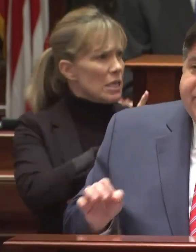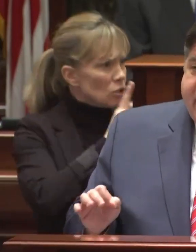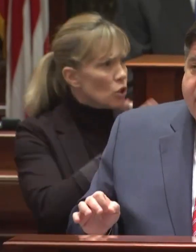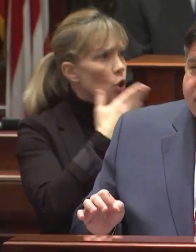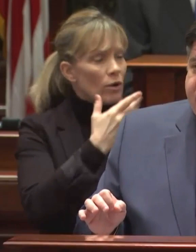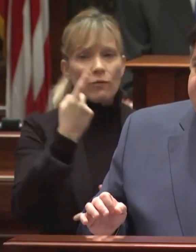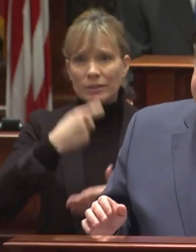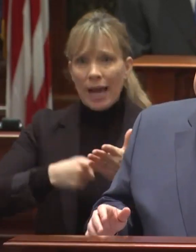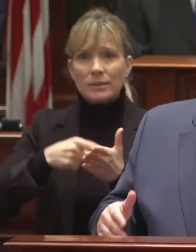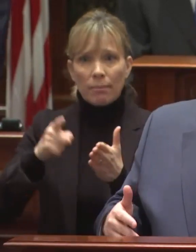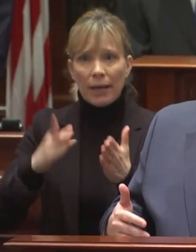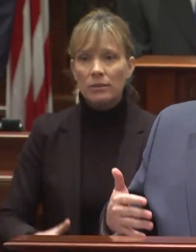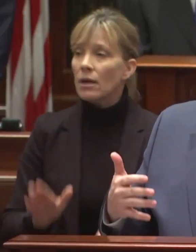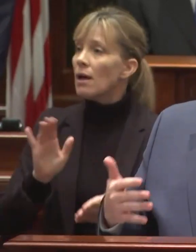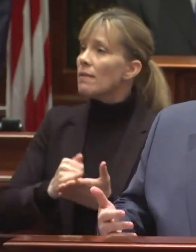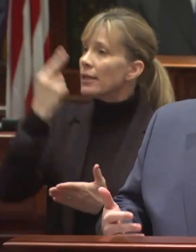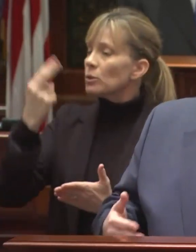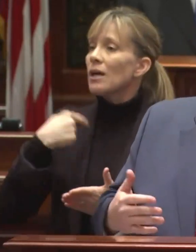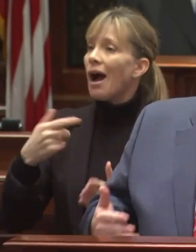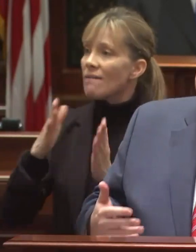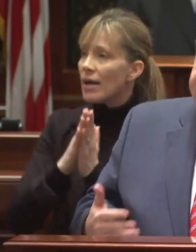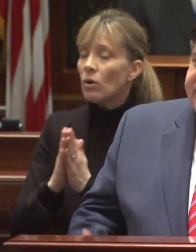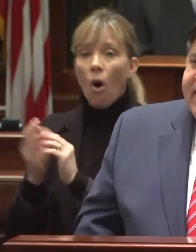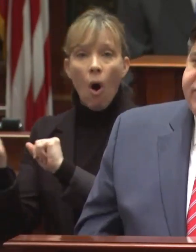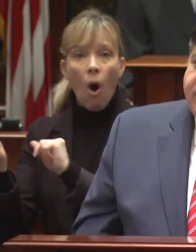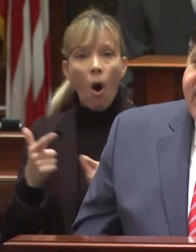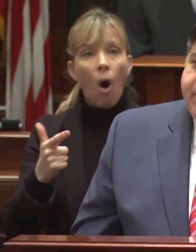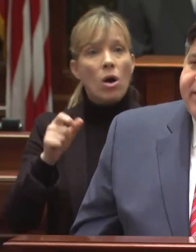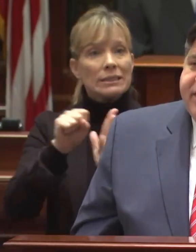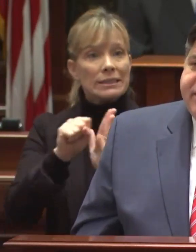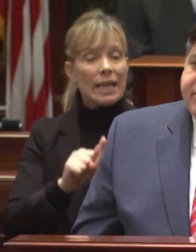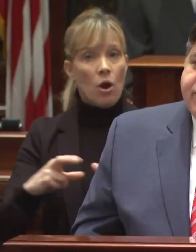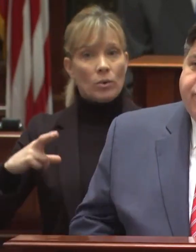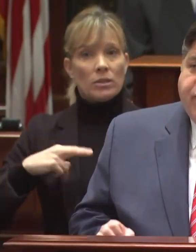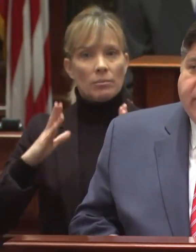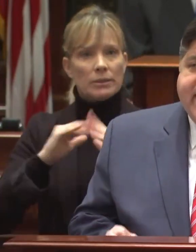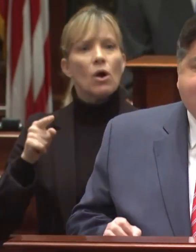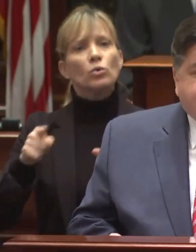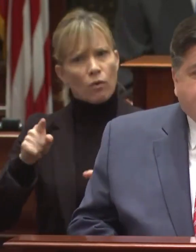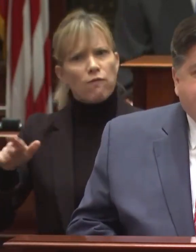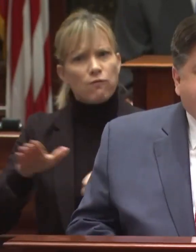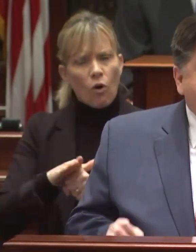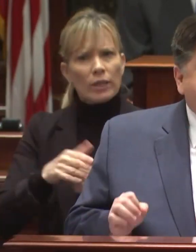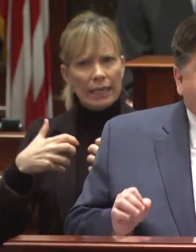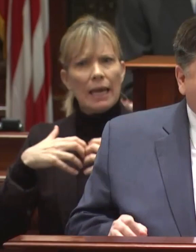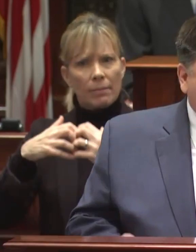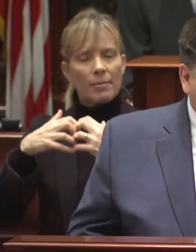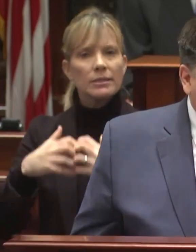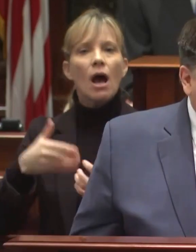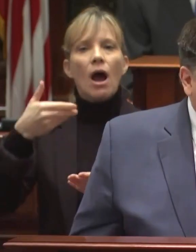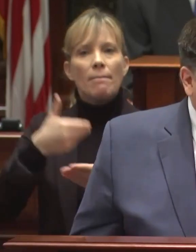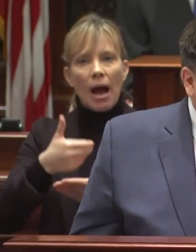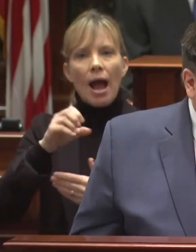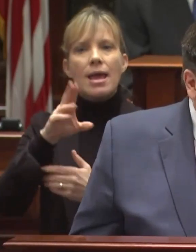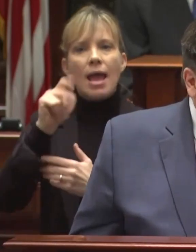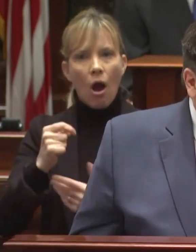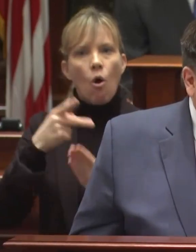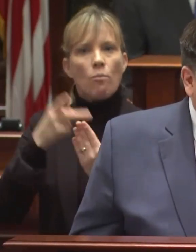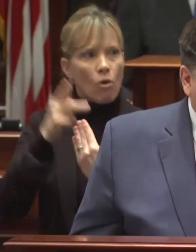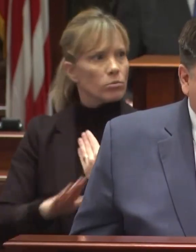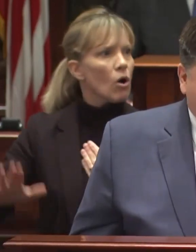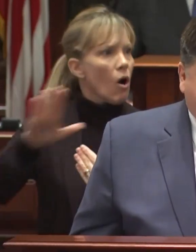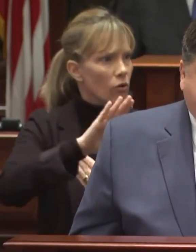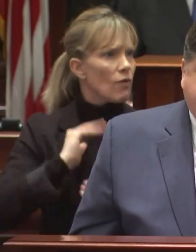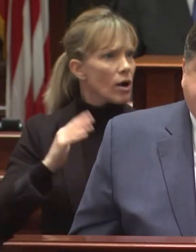for taxpayers. That's why I've asked all of the state's retirement systems to fully implement buyout programs across